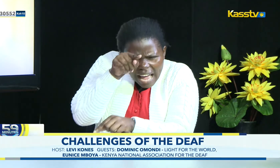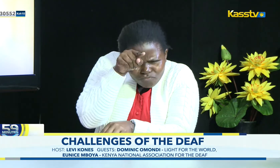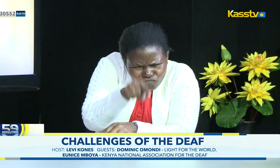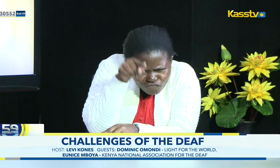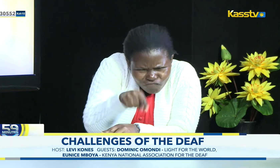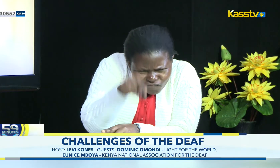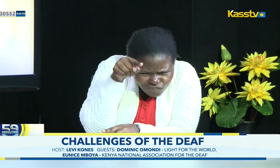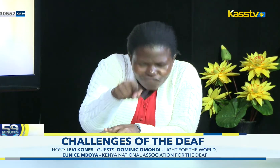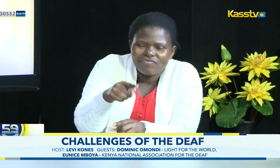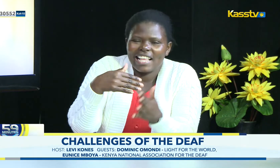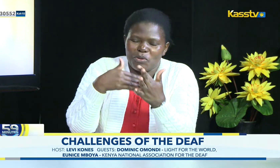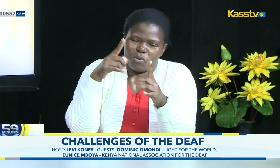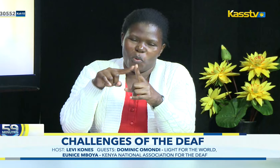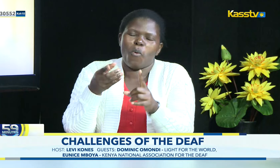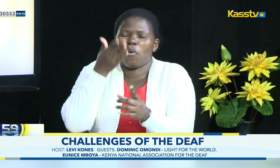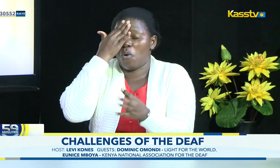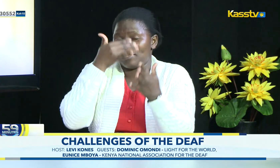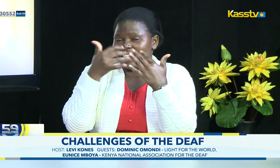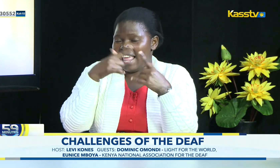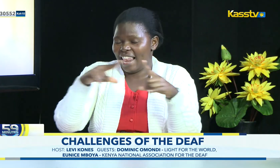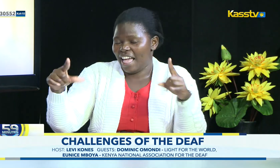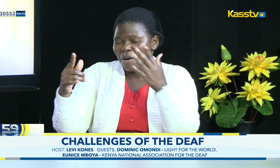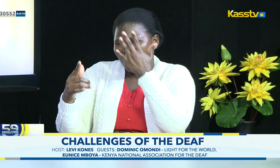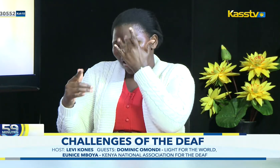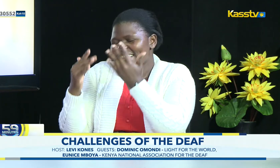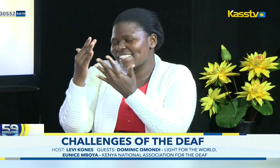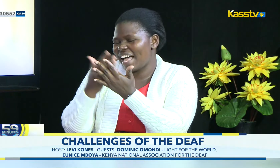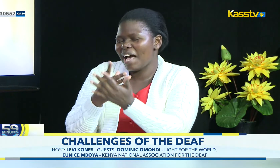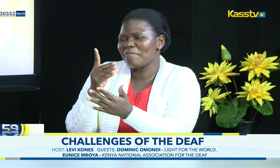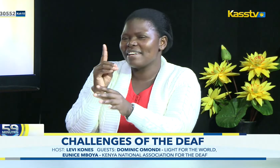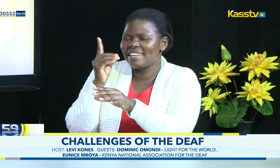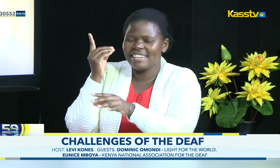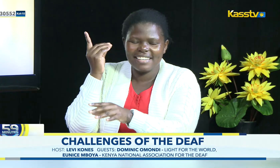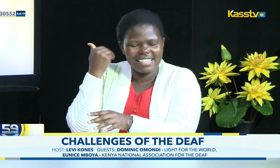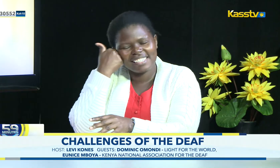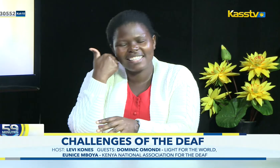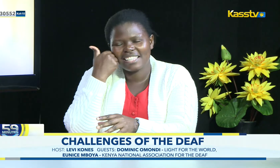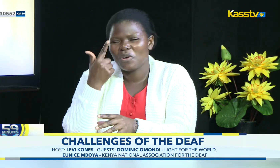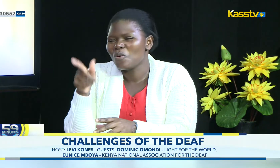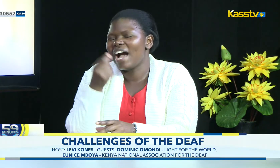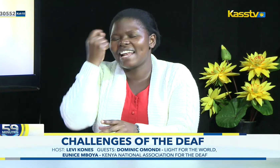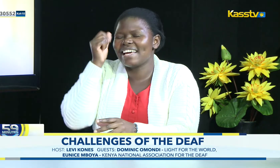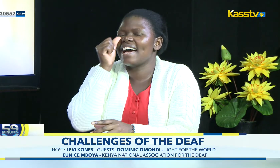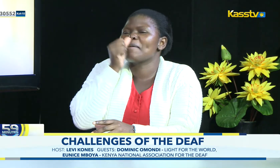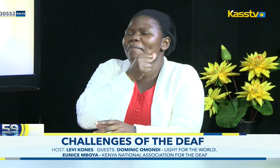And that is why we are advocating that we need the doctors to learn sign language, because also, you know,